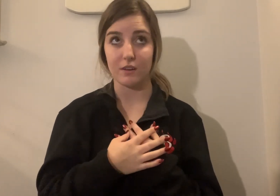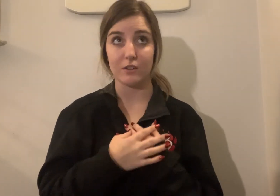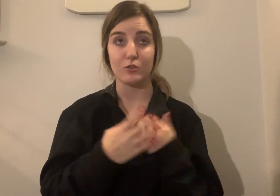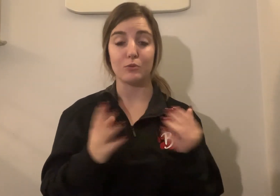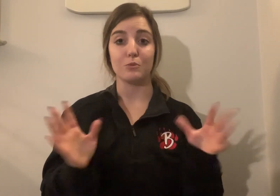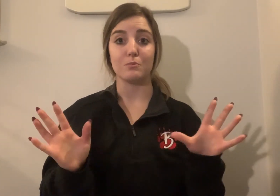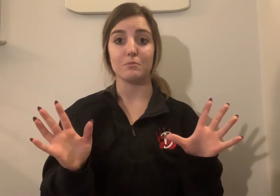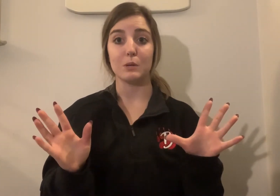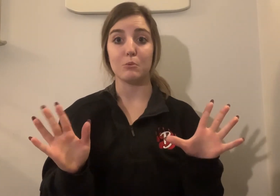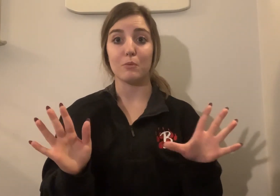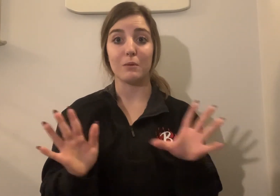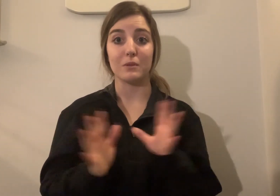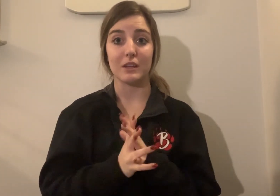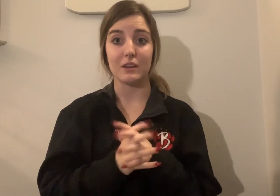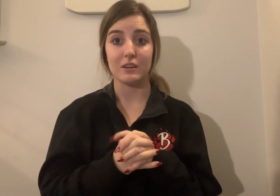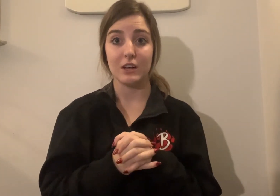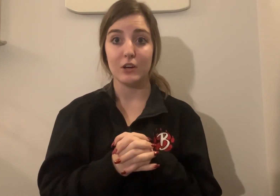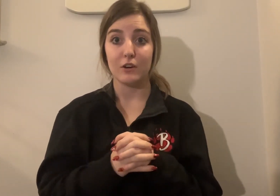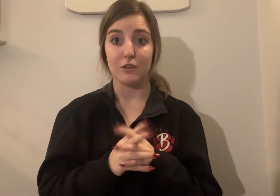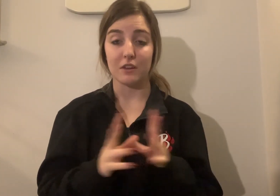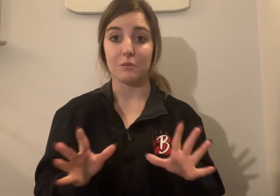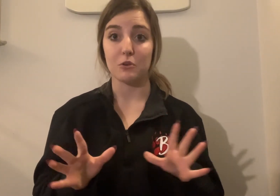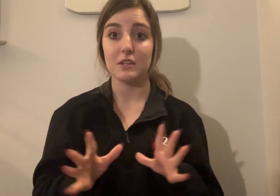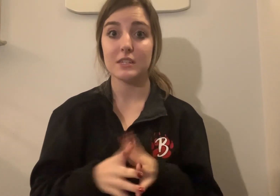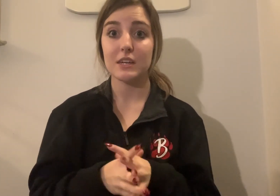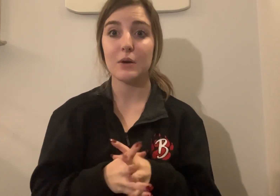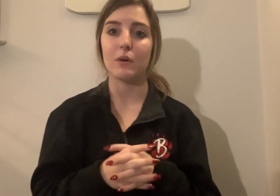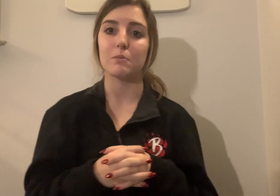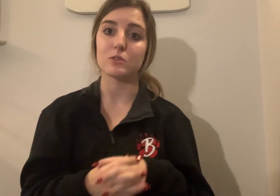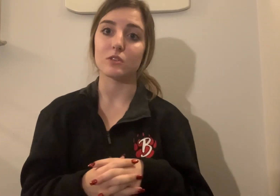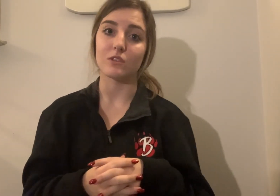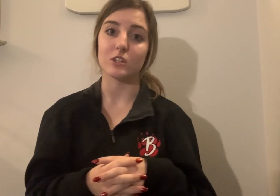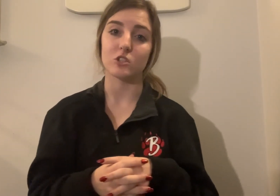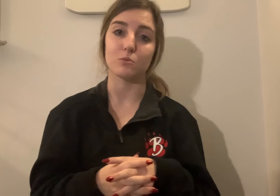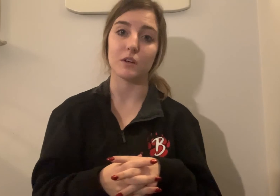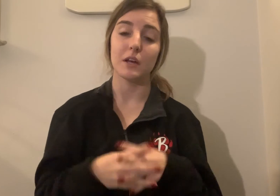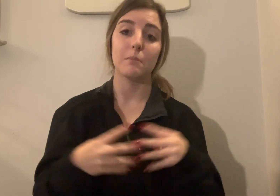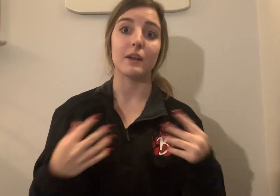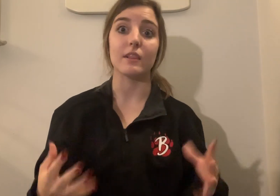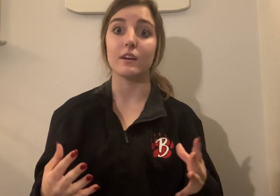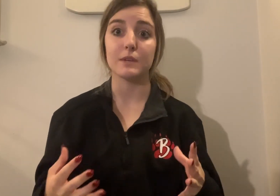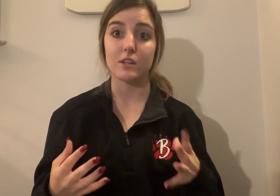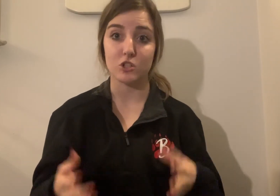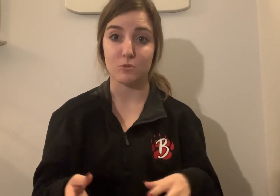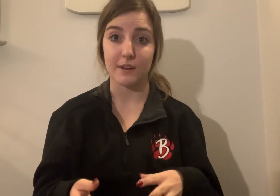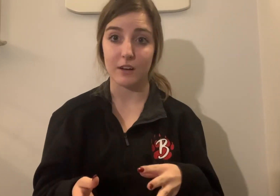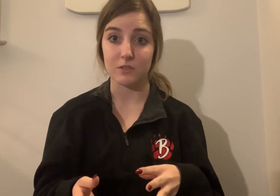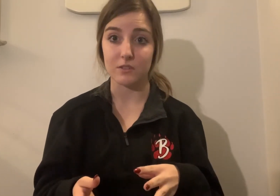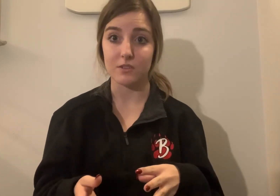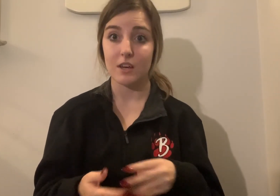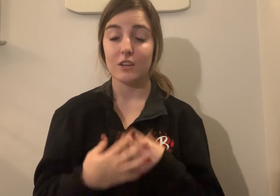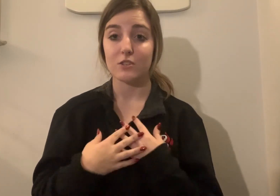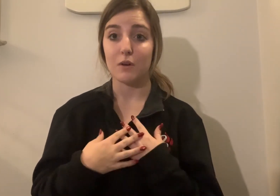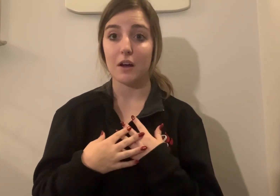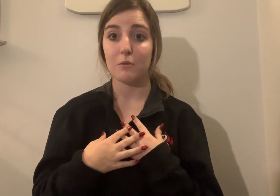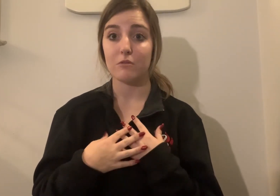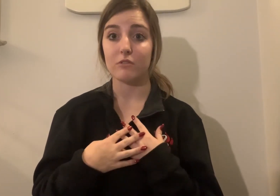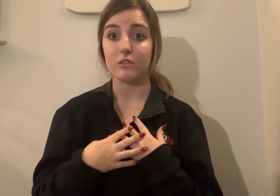know people probably are thinking I'm crazy, but I personally don't like gingerbread, but I love making gingerbread houses. So I would refer to a